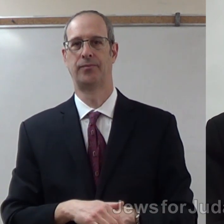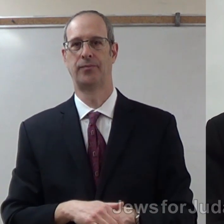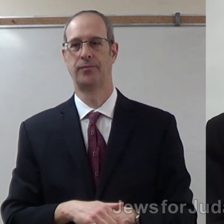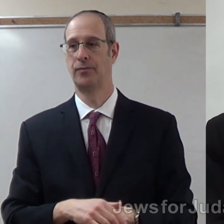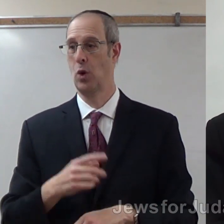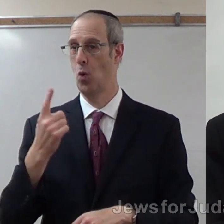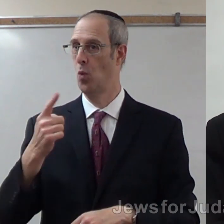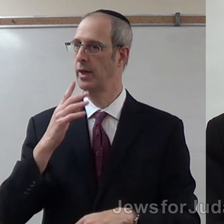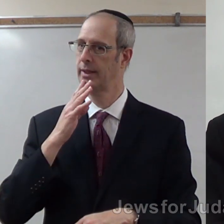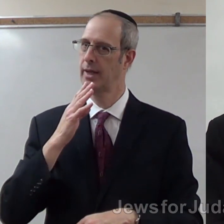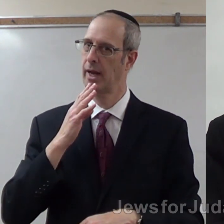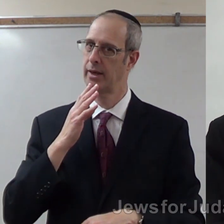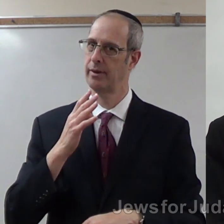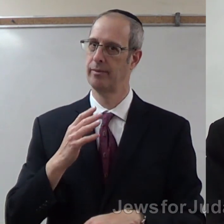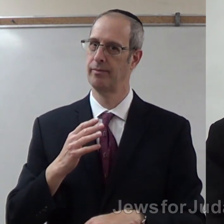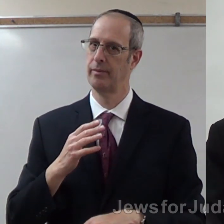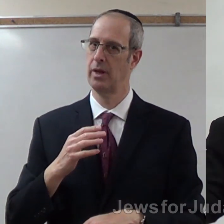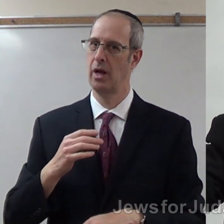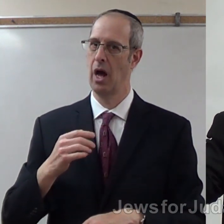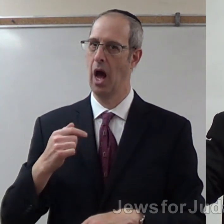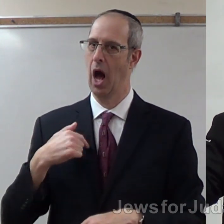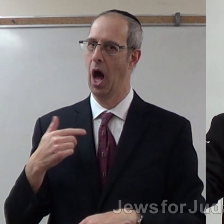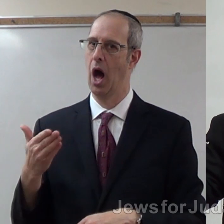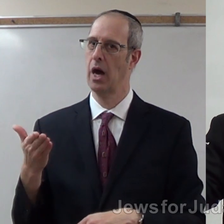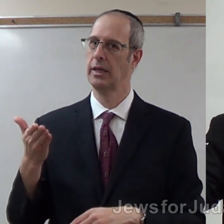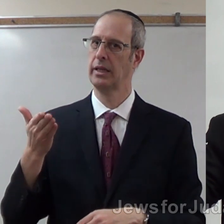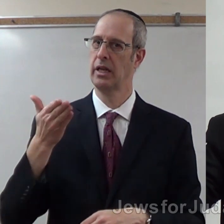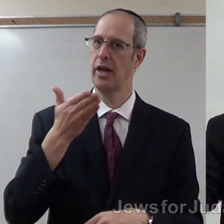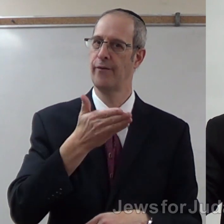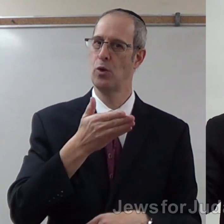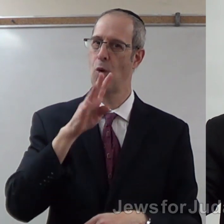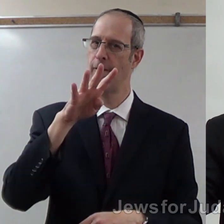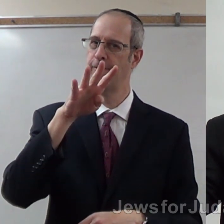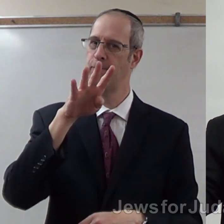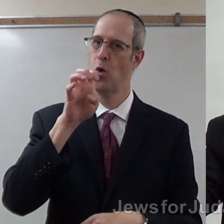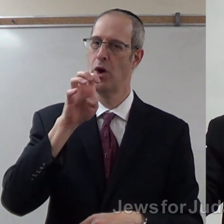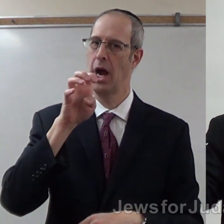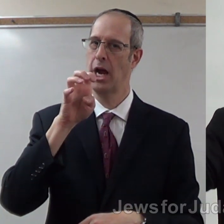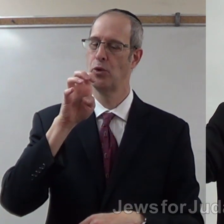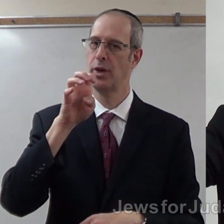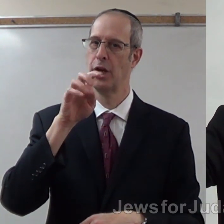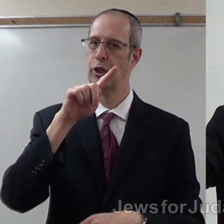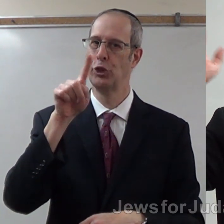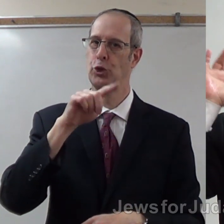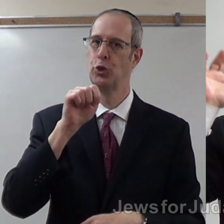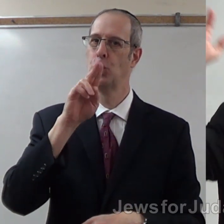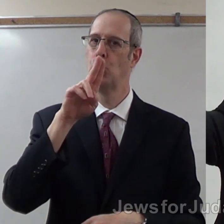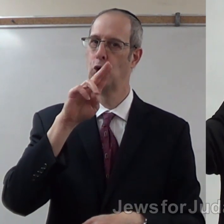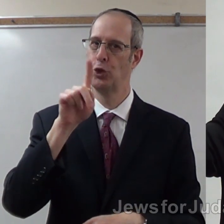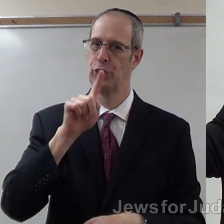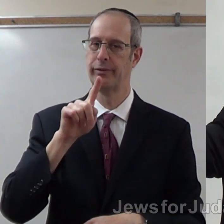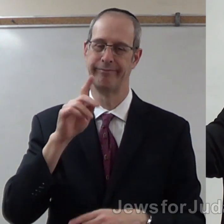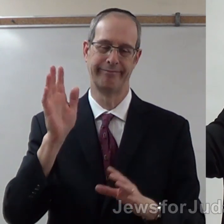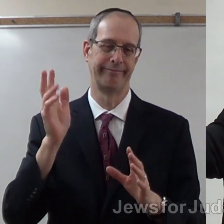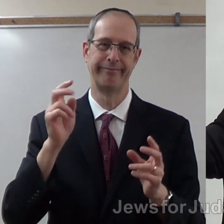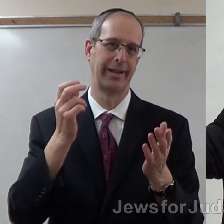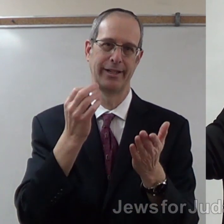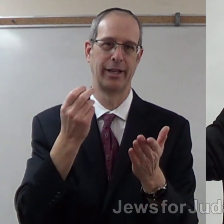And one of them said, I'll give you 400 zuz,